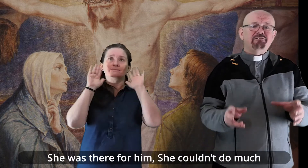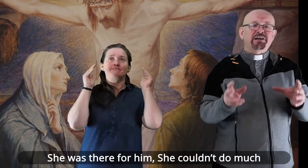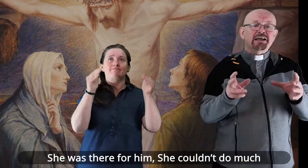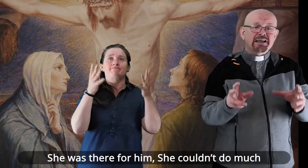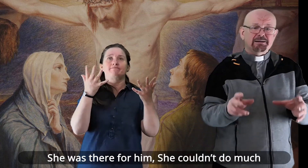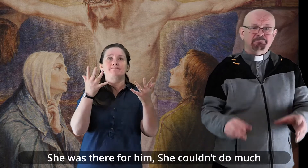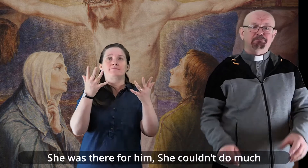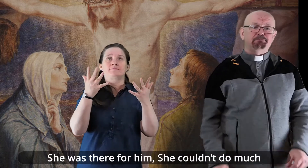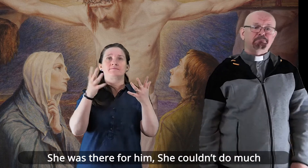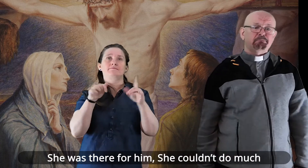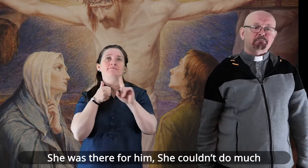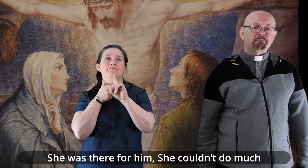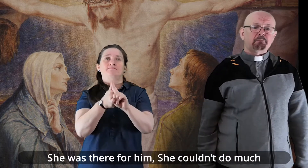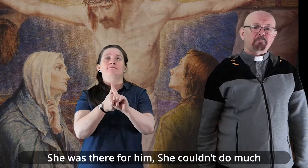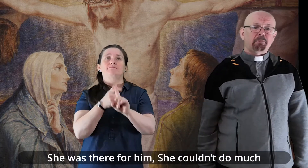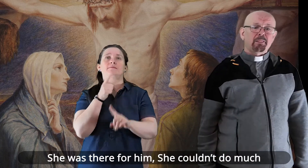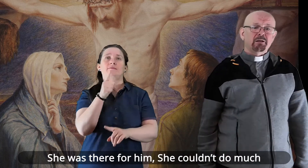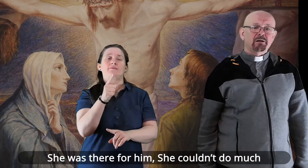there for him.